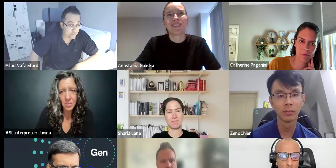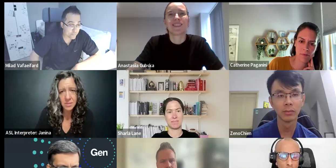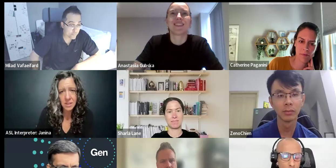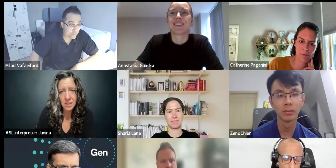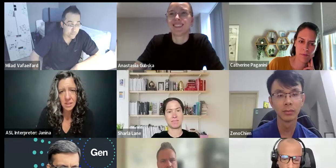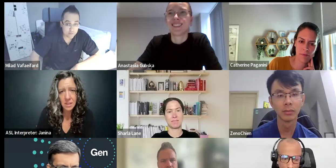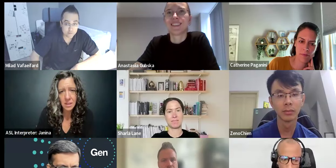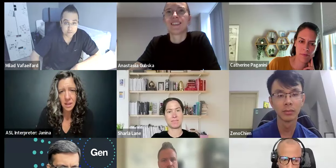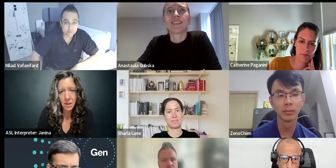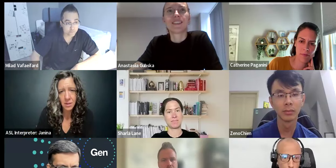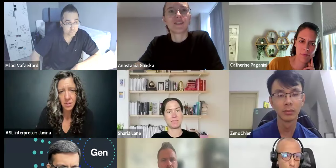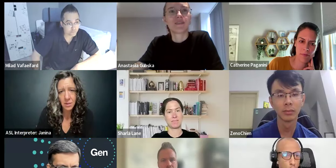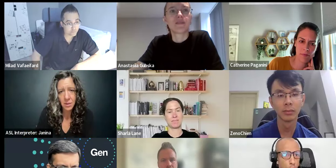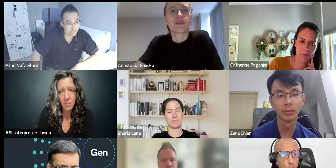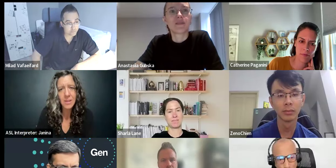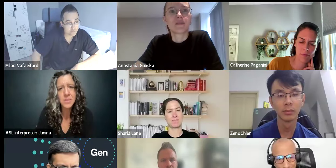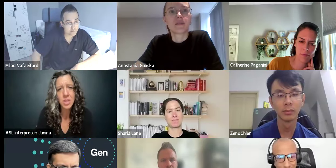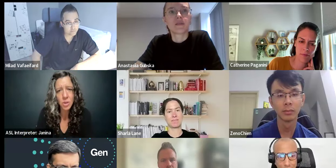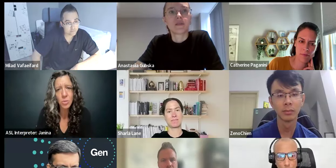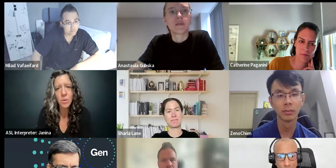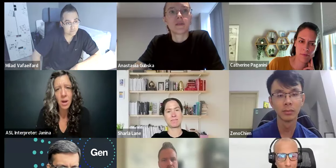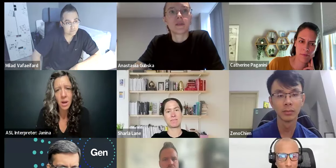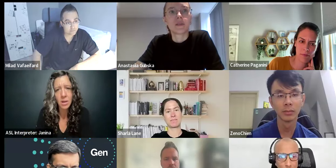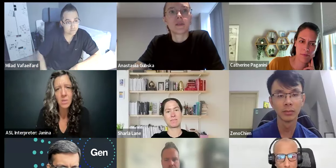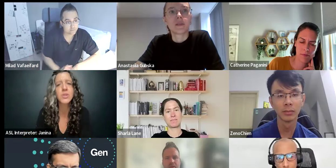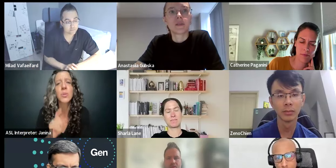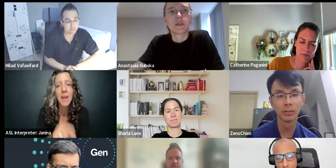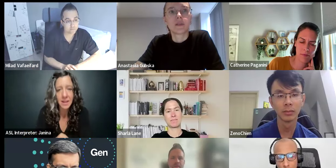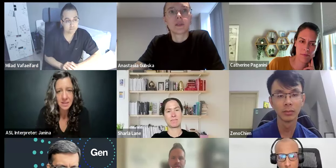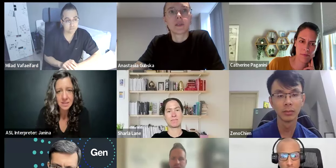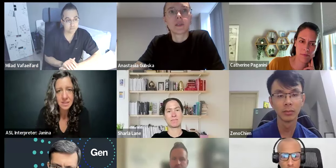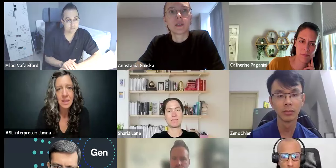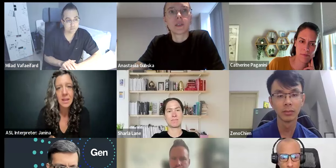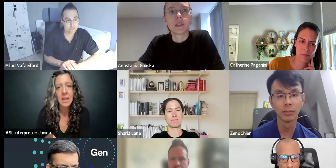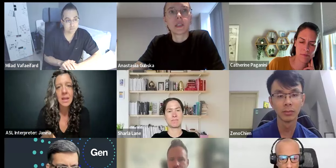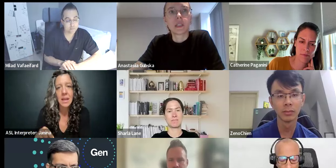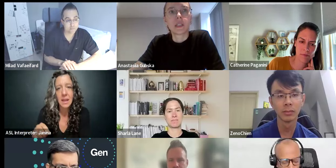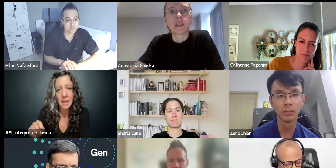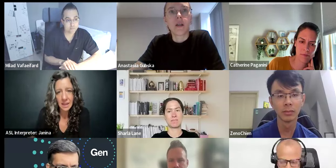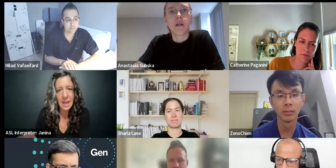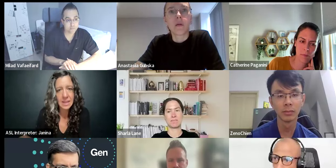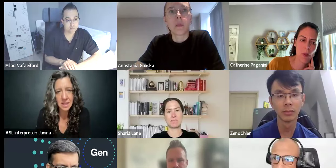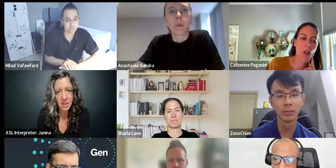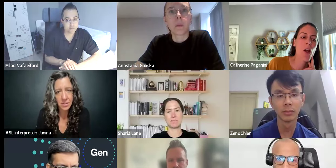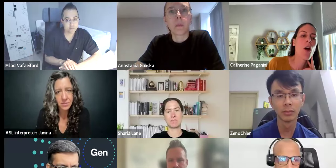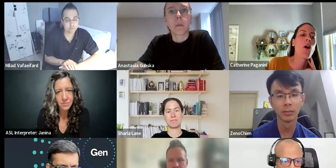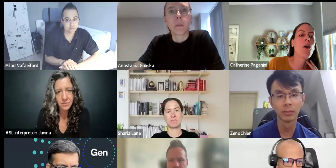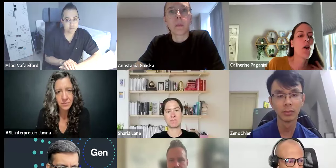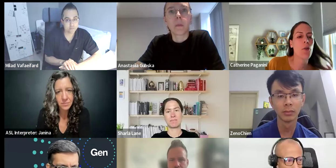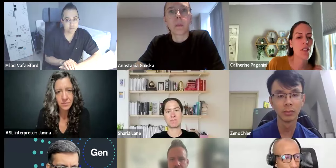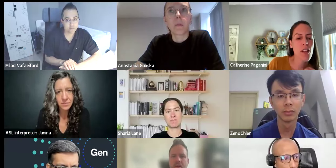I think it was Cloud. Well, it was KubeCon. It was Kubernetes in